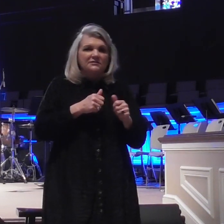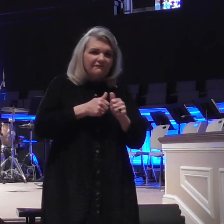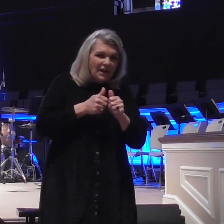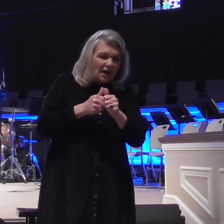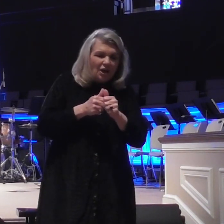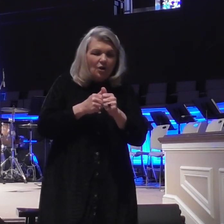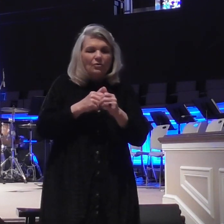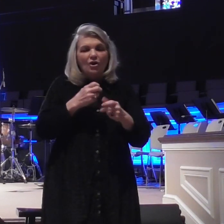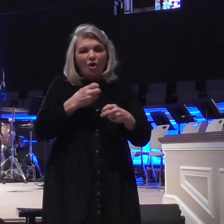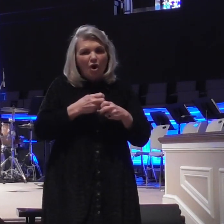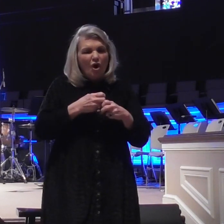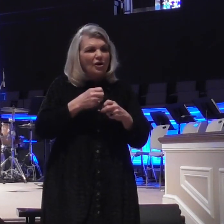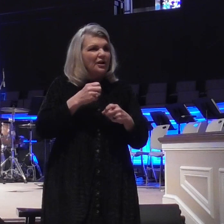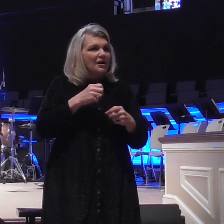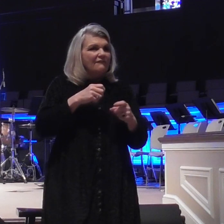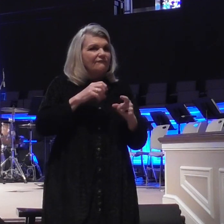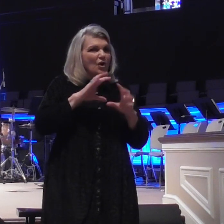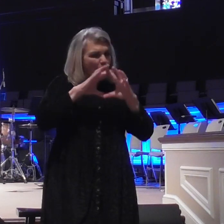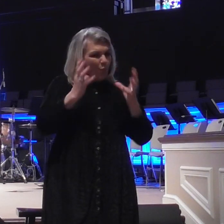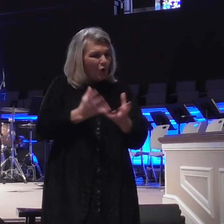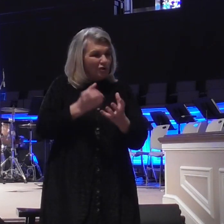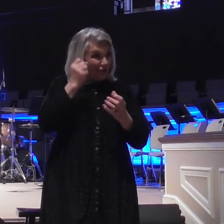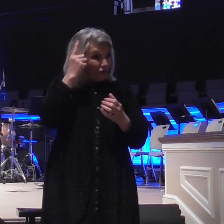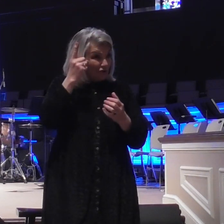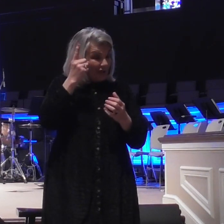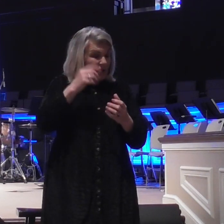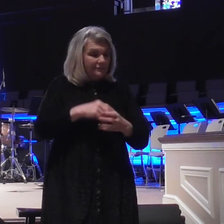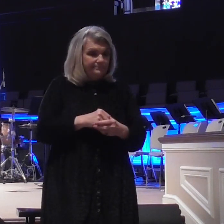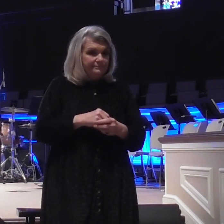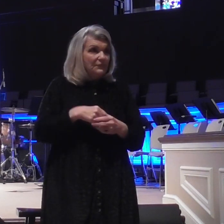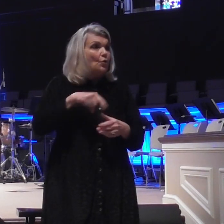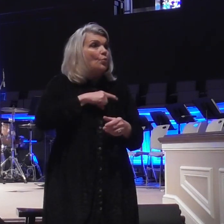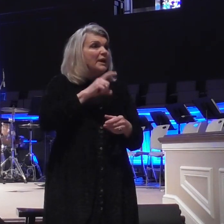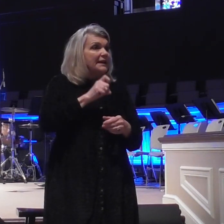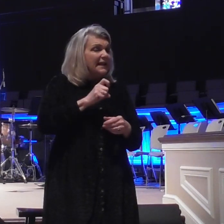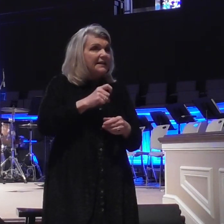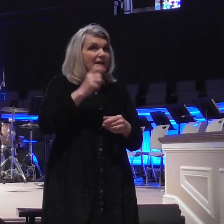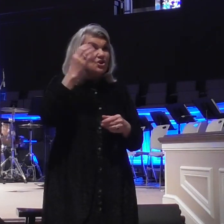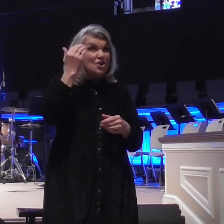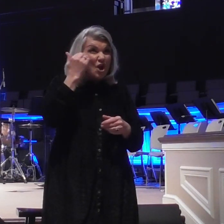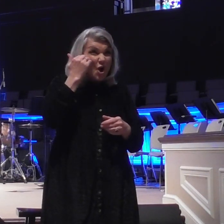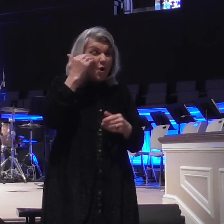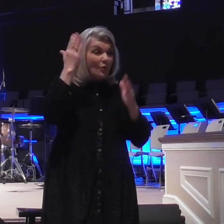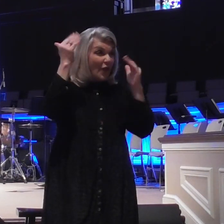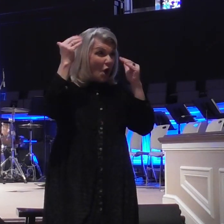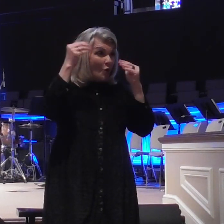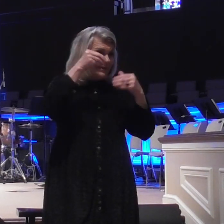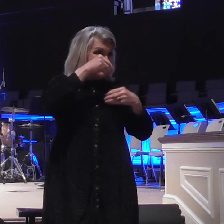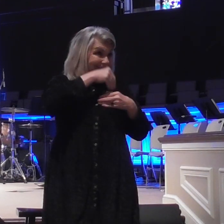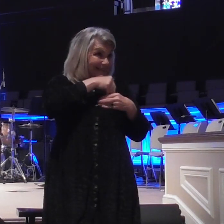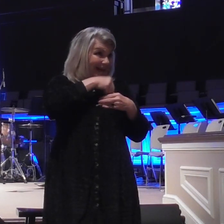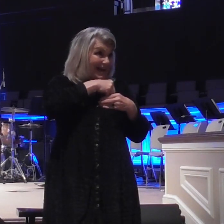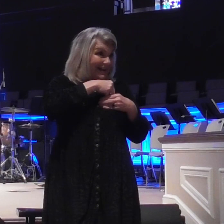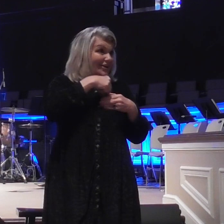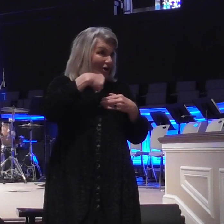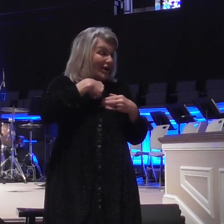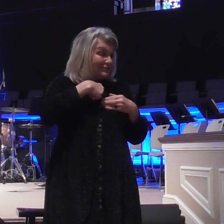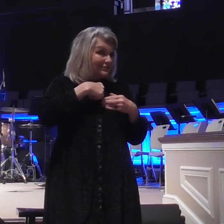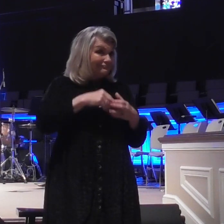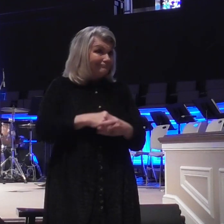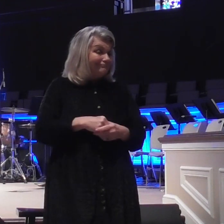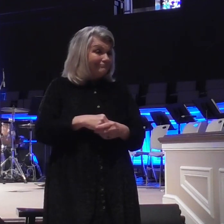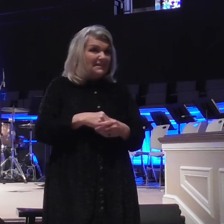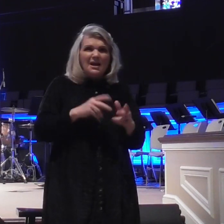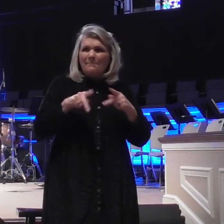tremendous opportunity for you to give an account of the hope that's in you. People are really lost. They're really miserable and